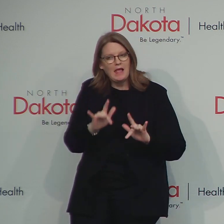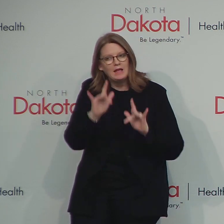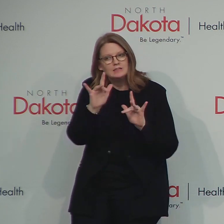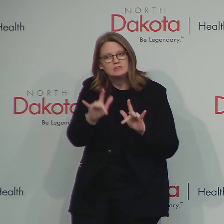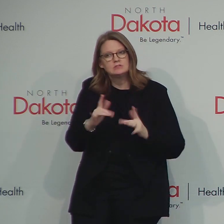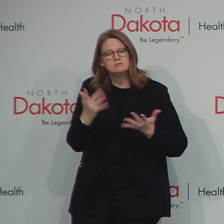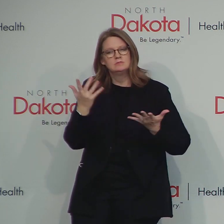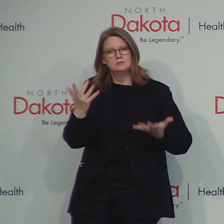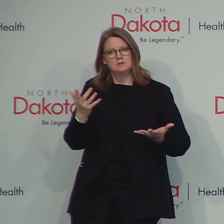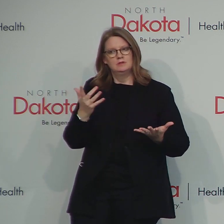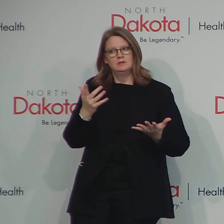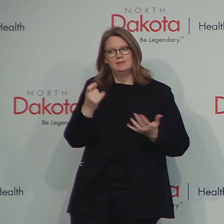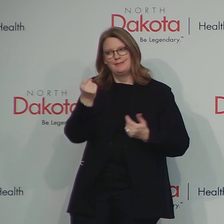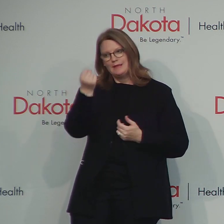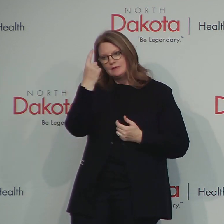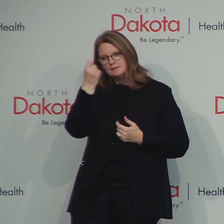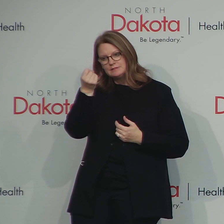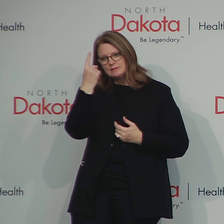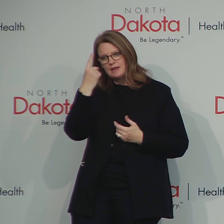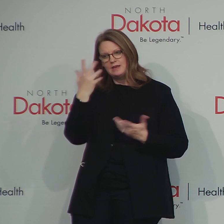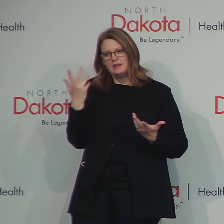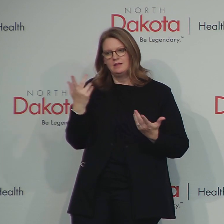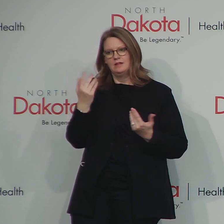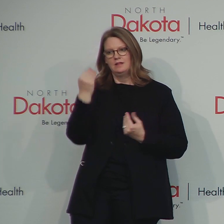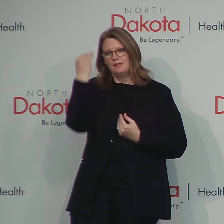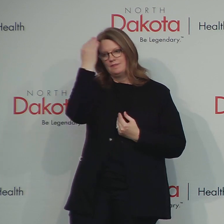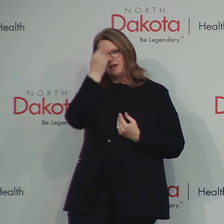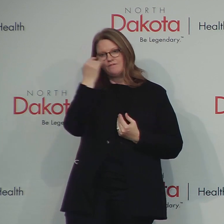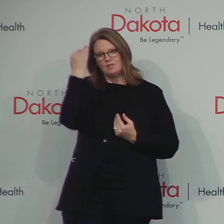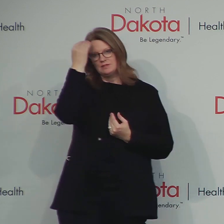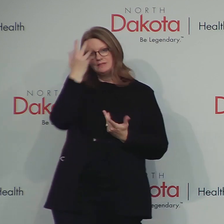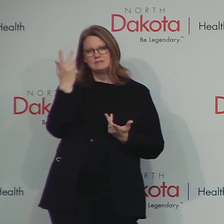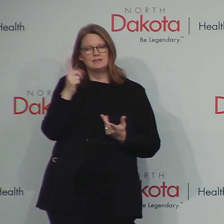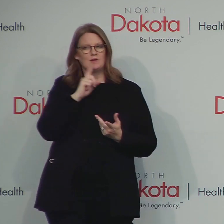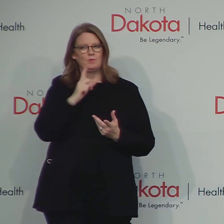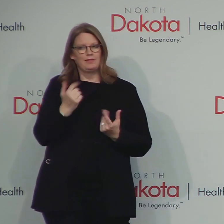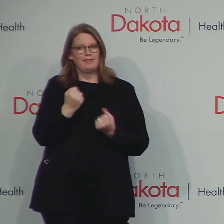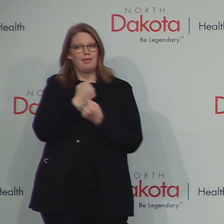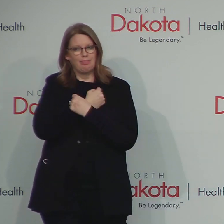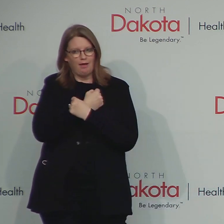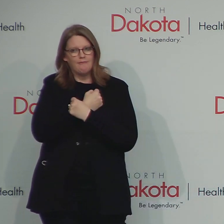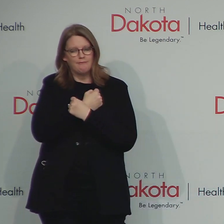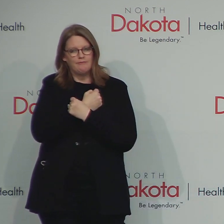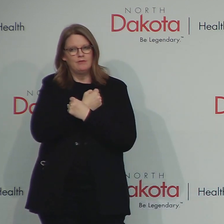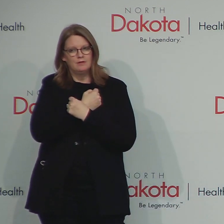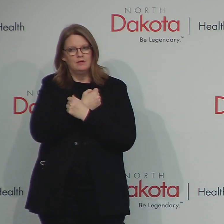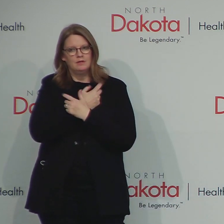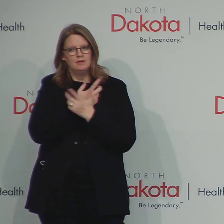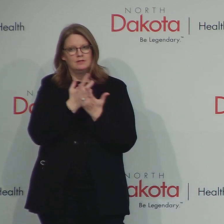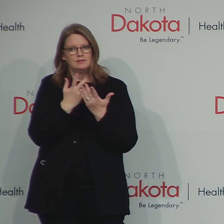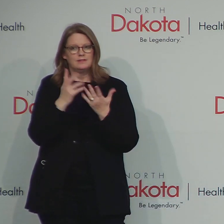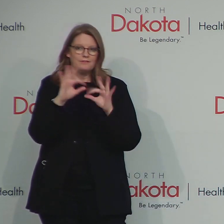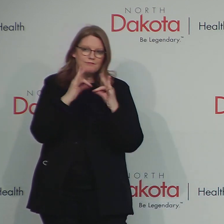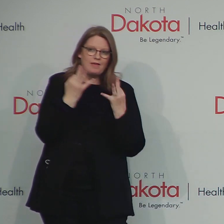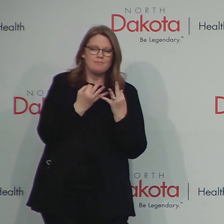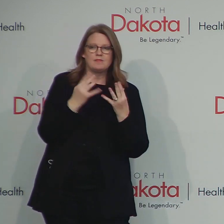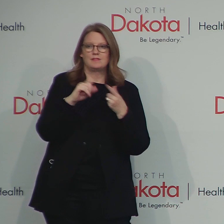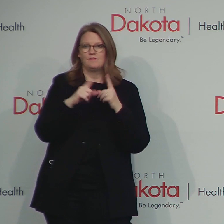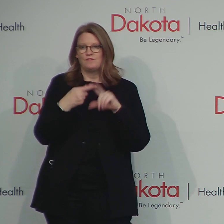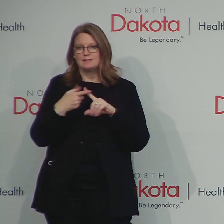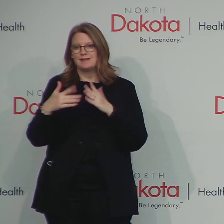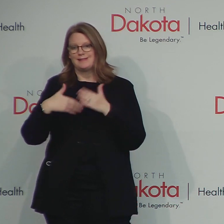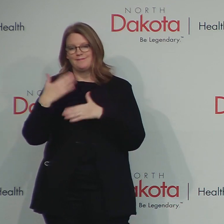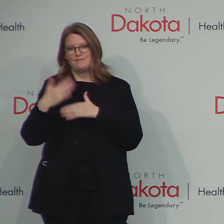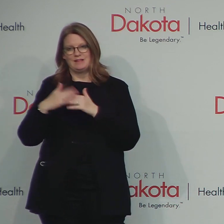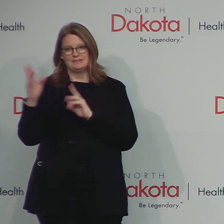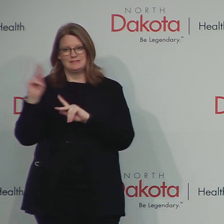the empathy, the understanding, the thoughtfulness, and the love to their family, their friends, and their fellow citizens